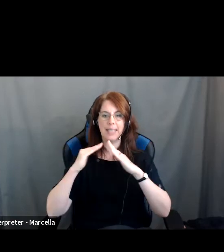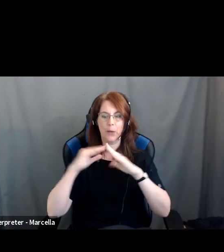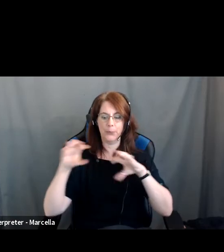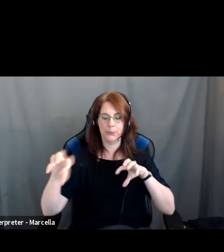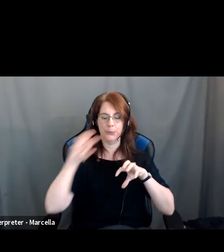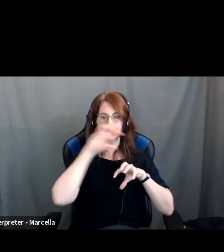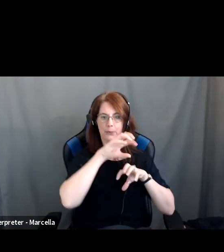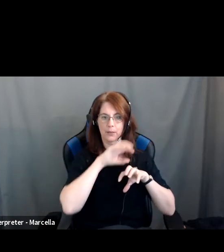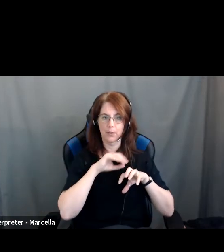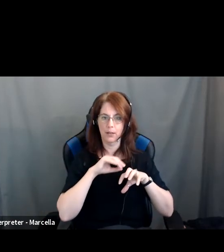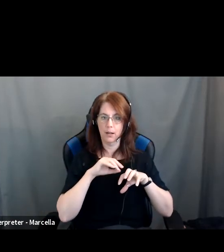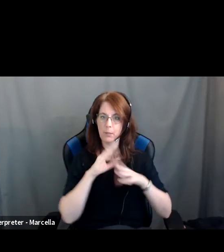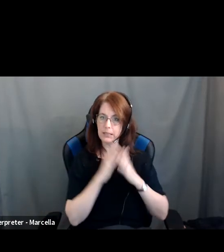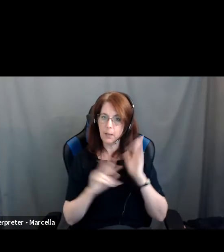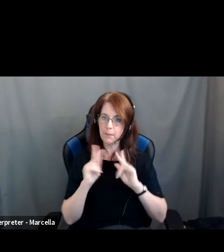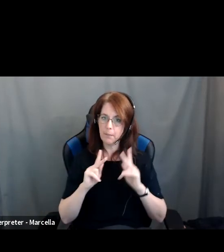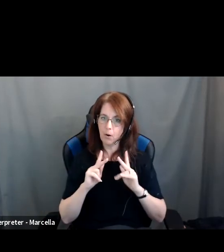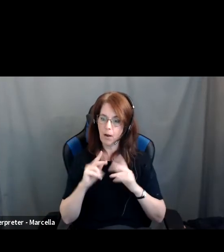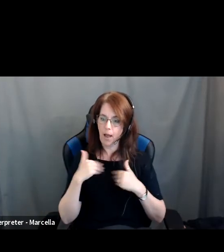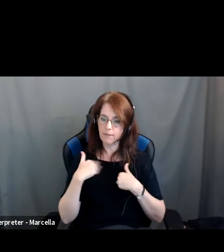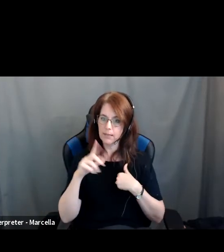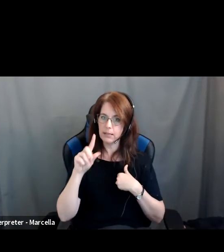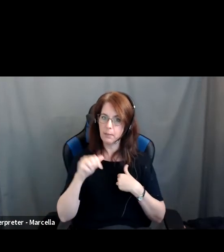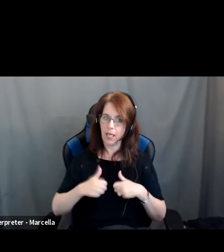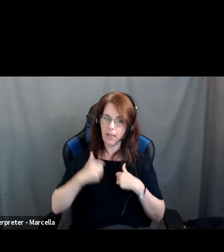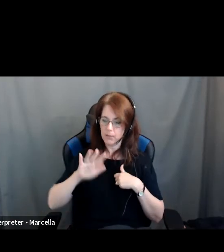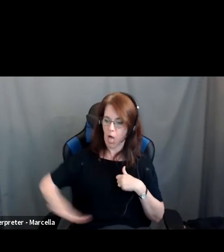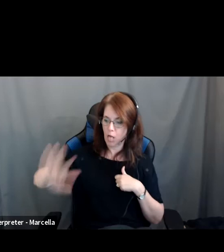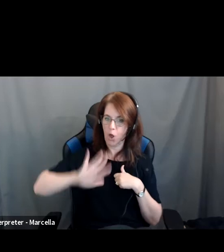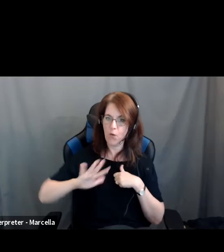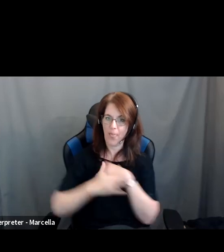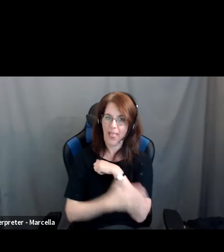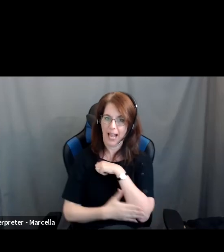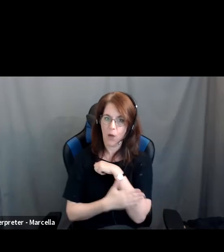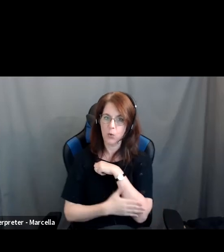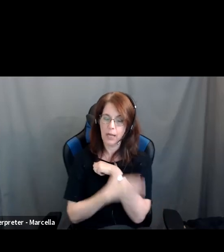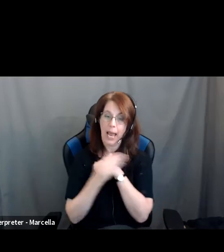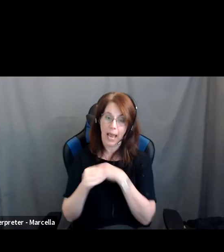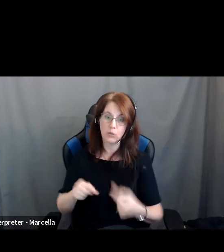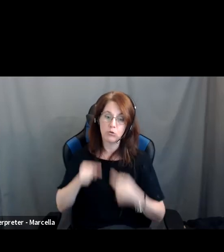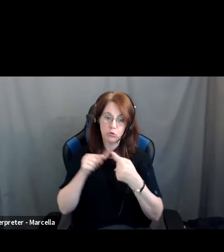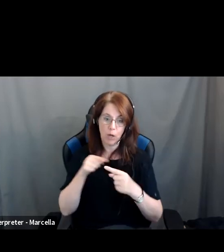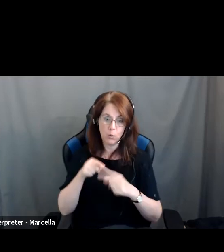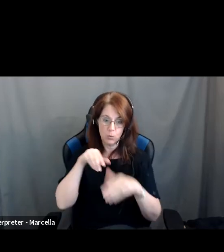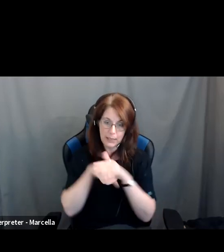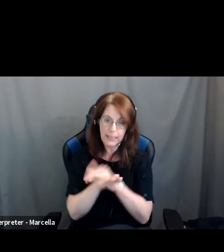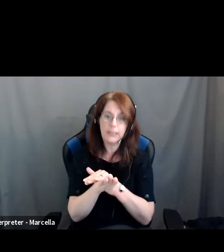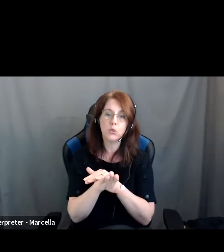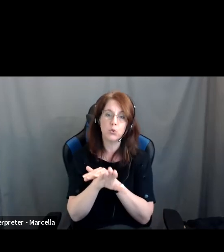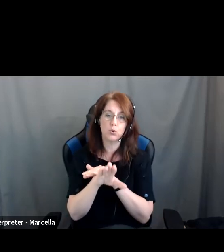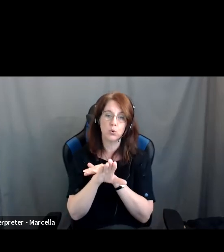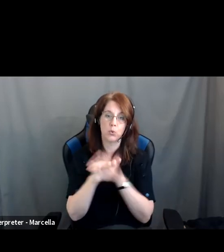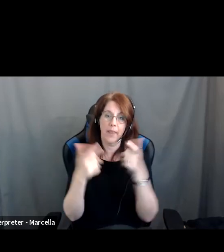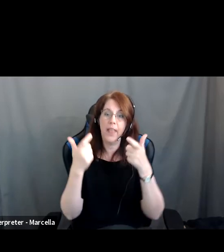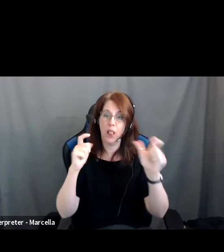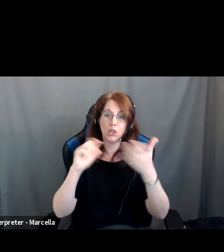with disabilities living throughout the county, and may even have struggled to get into the